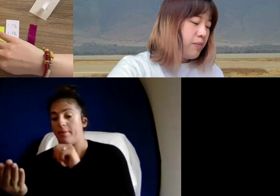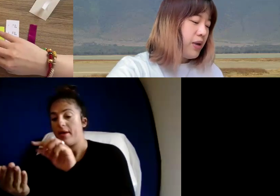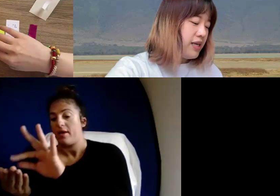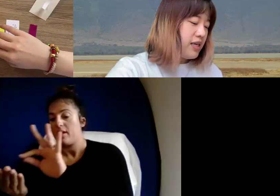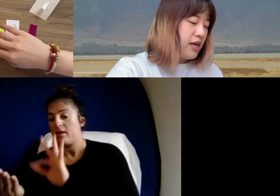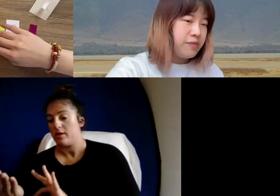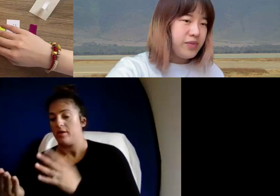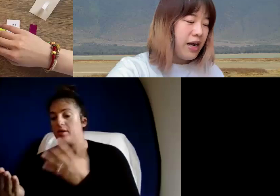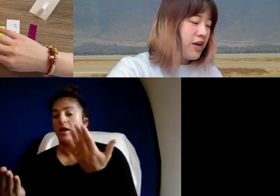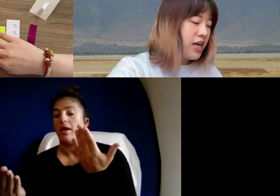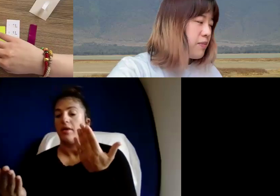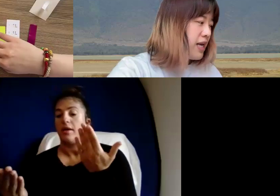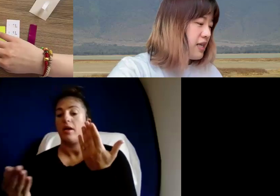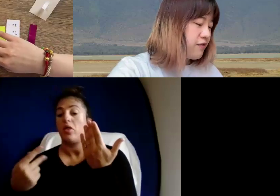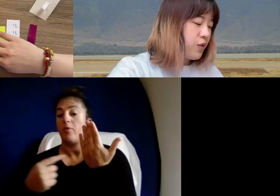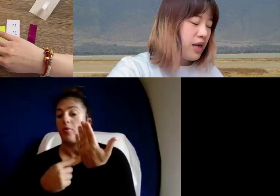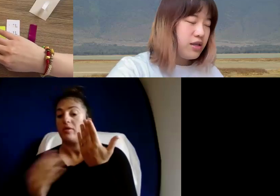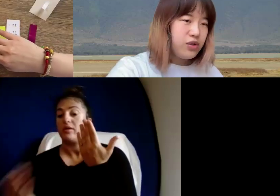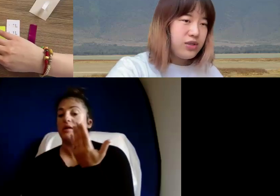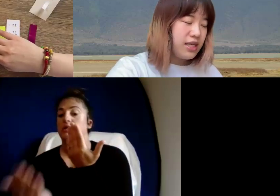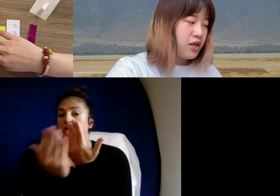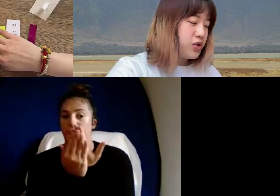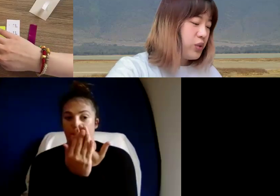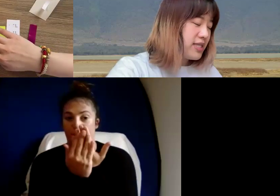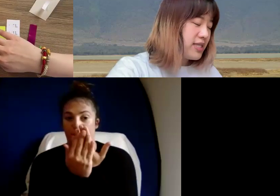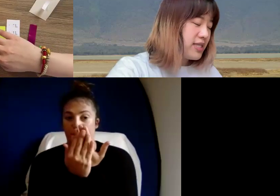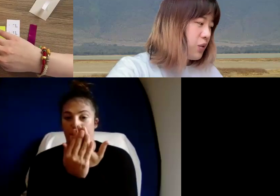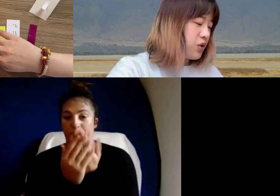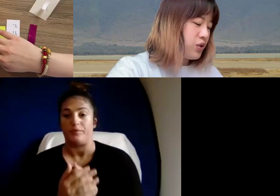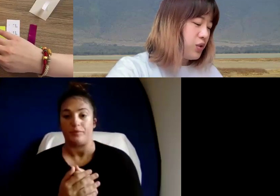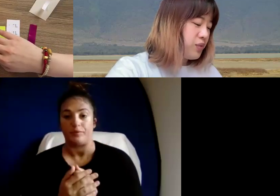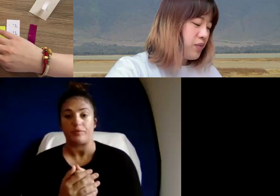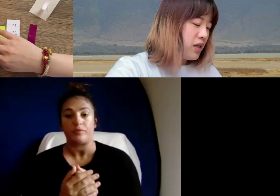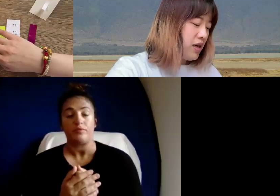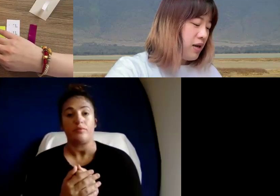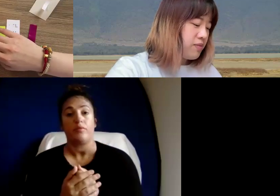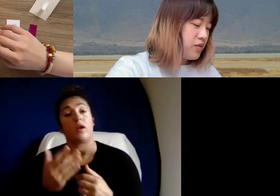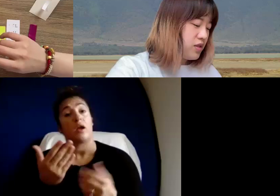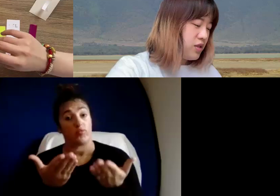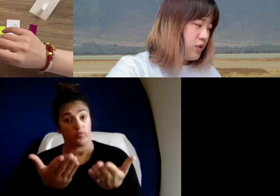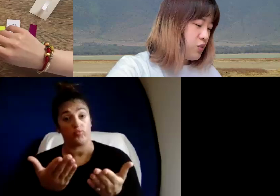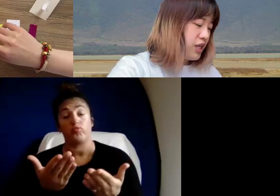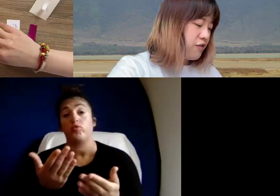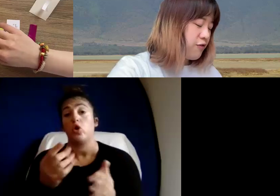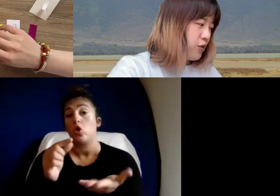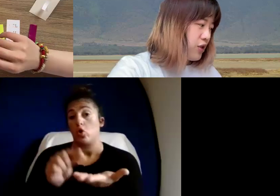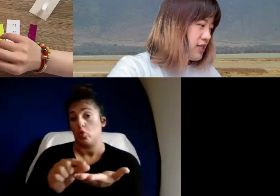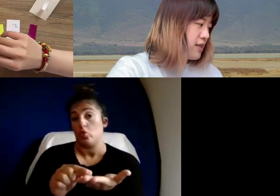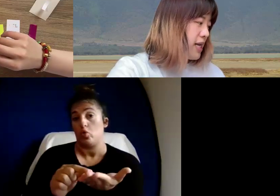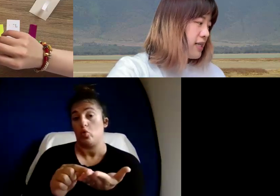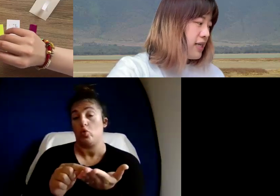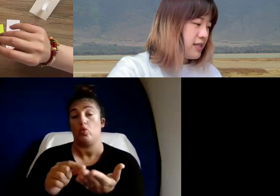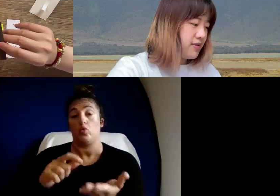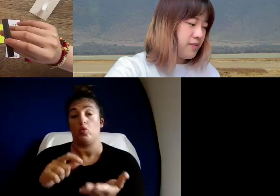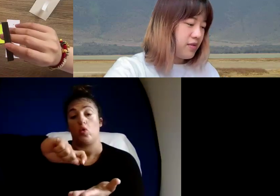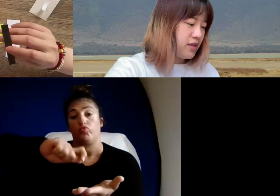side. But I recommend everyone using a glue stick or glue to reinforce